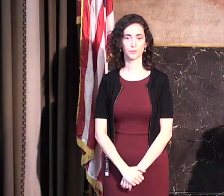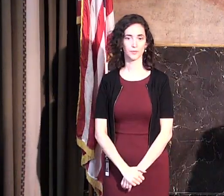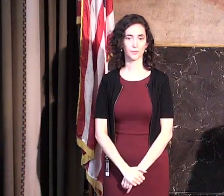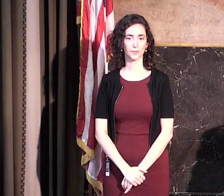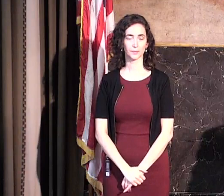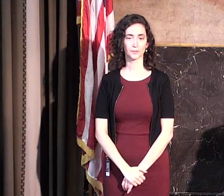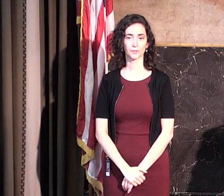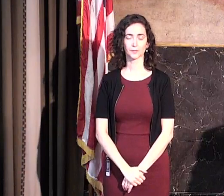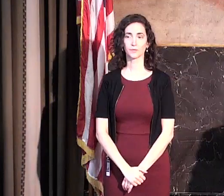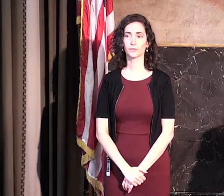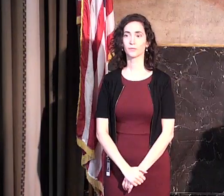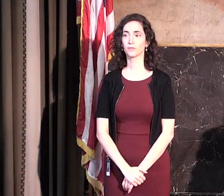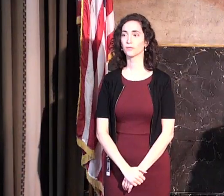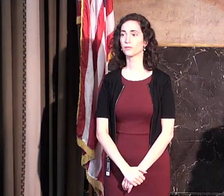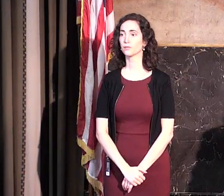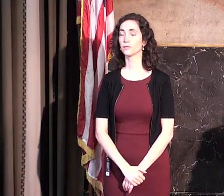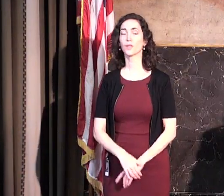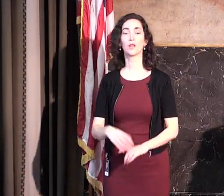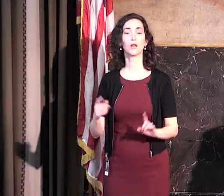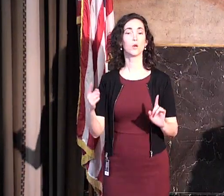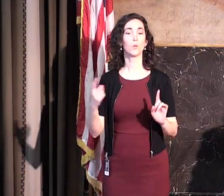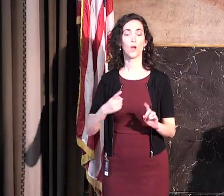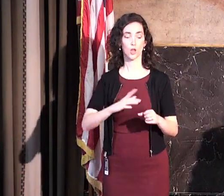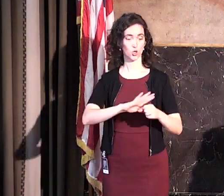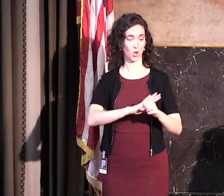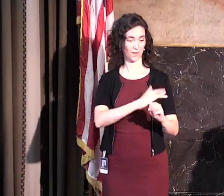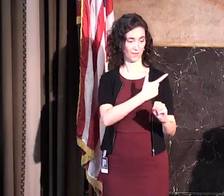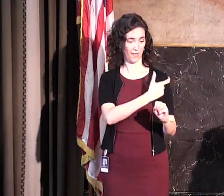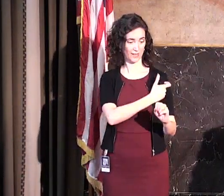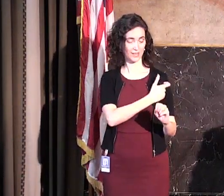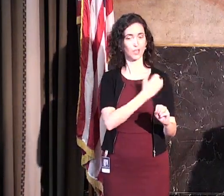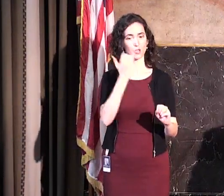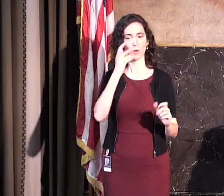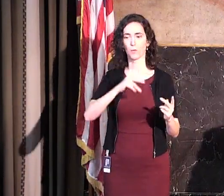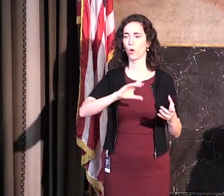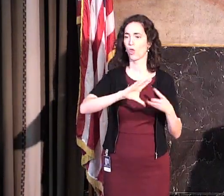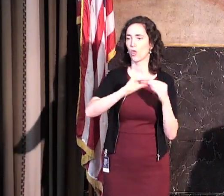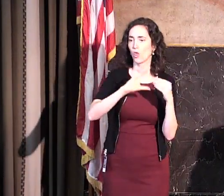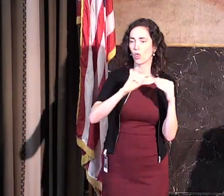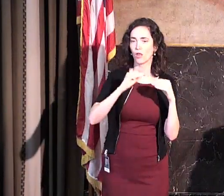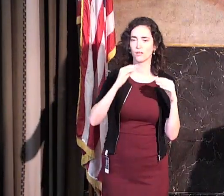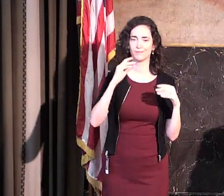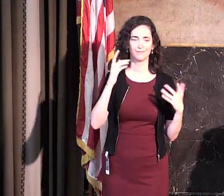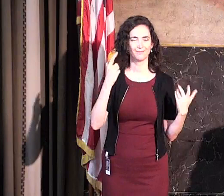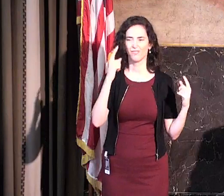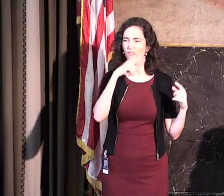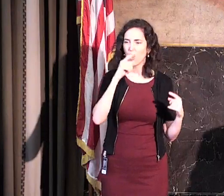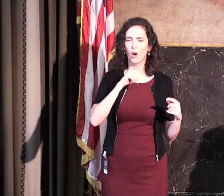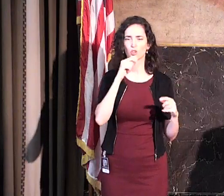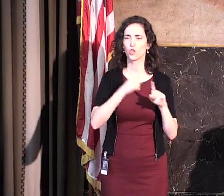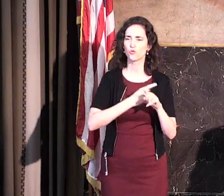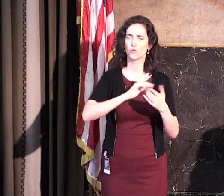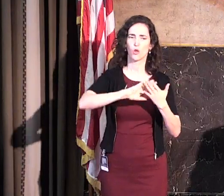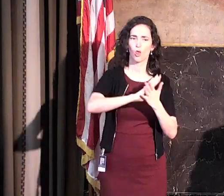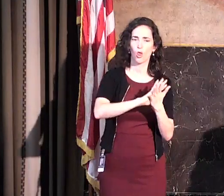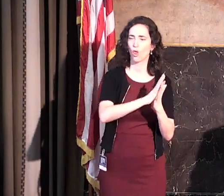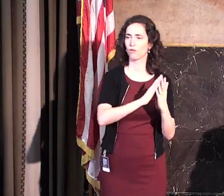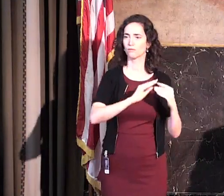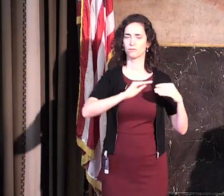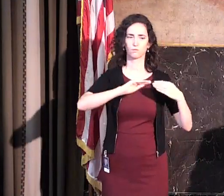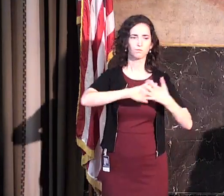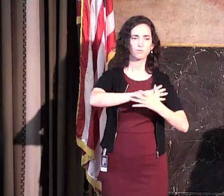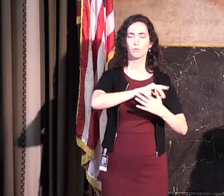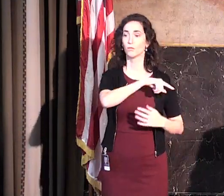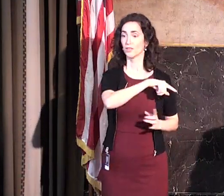In short, bad information about the COVID-19 vaccine is slowing our efforts to end the pandemic. Here in Louisiana,